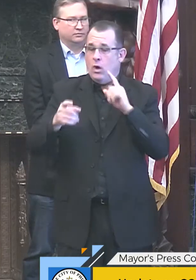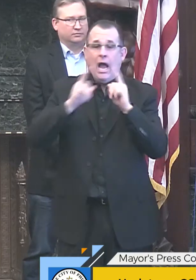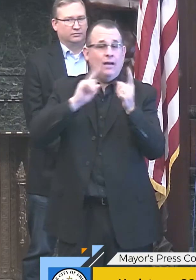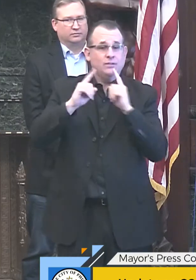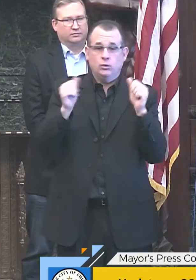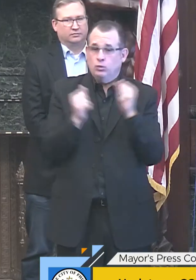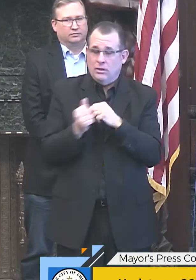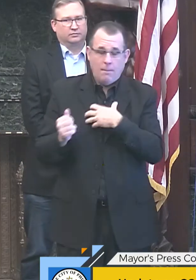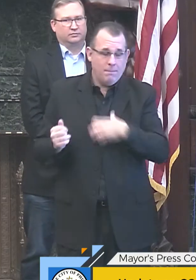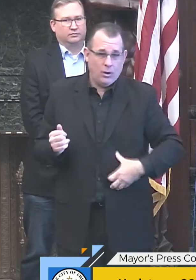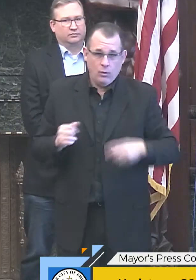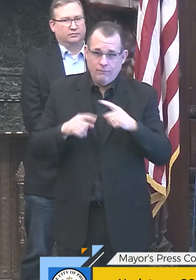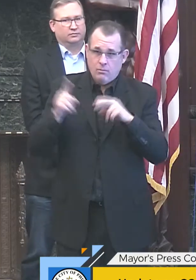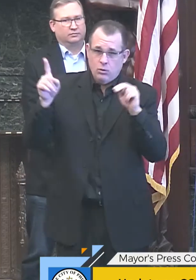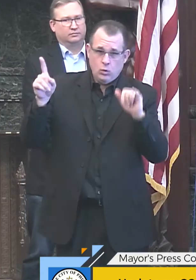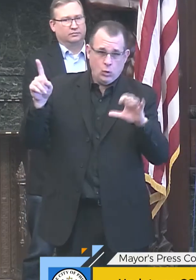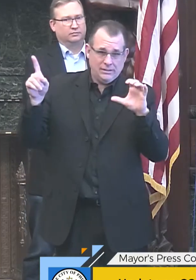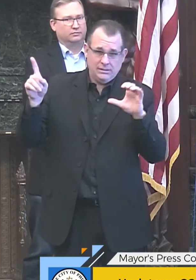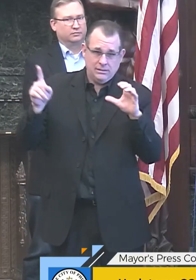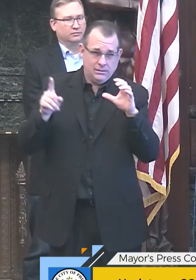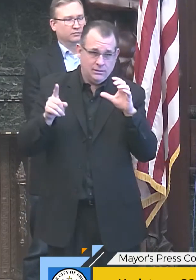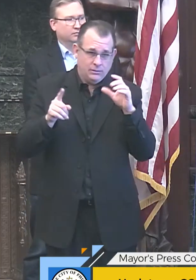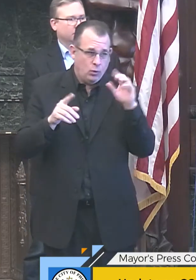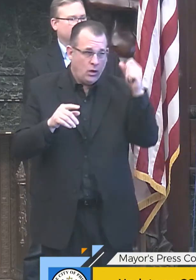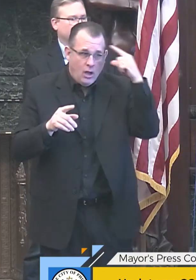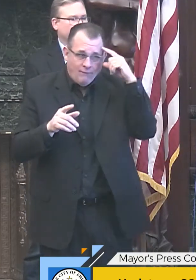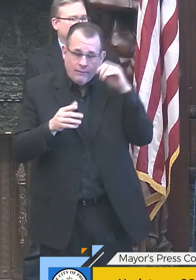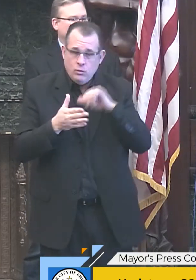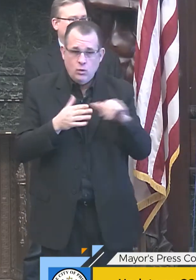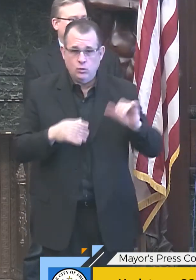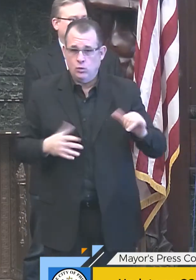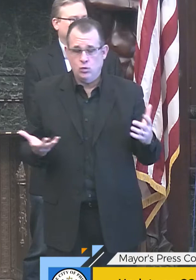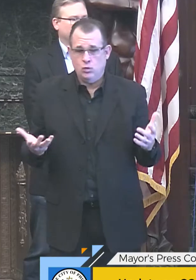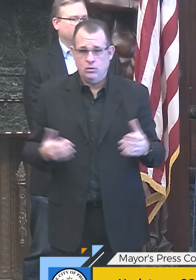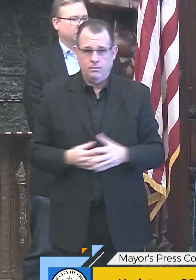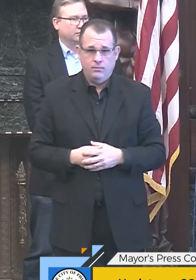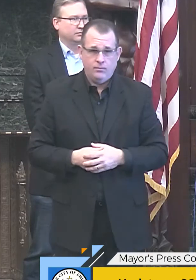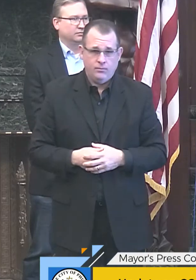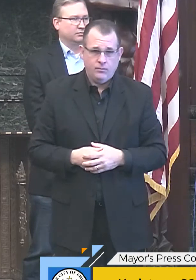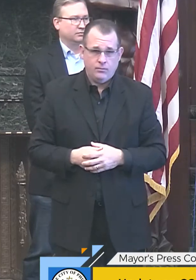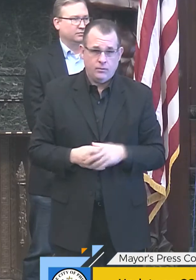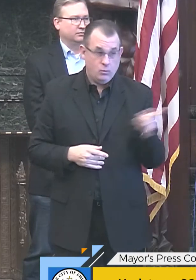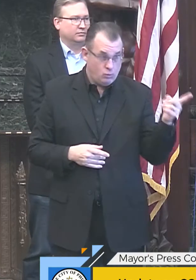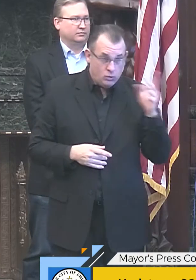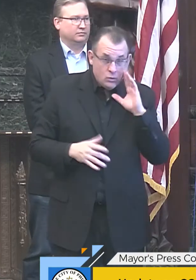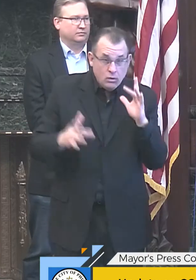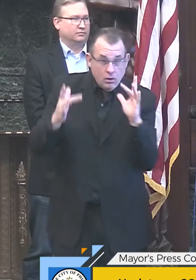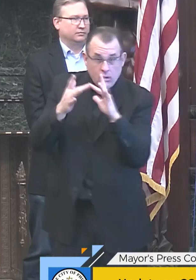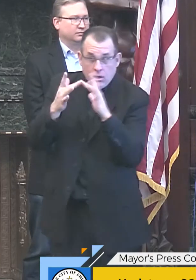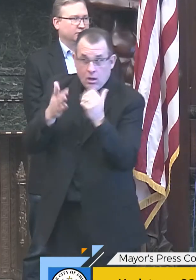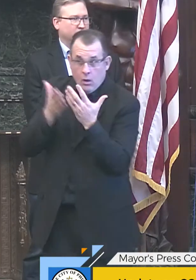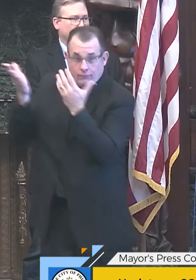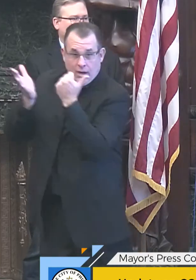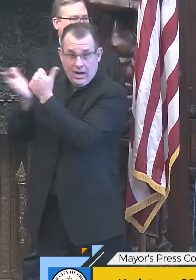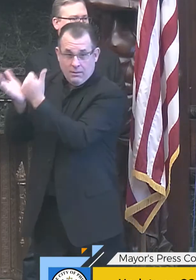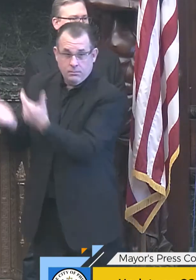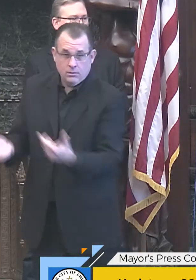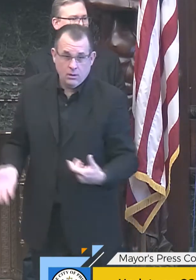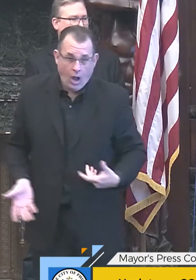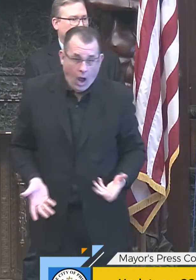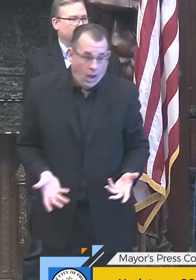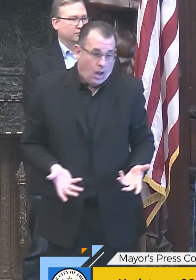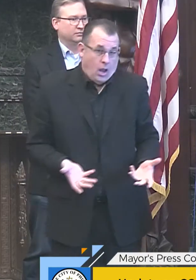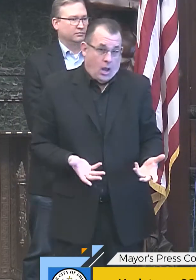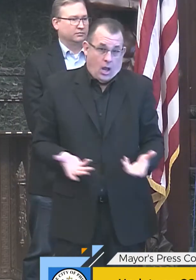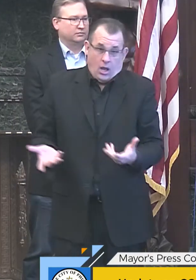with Governor Cuomo about any New York patients. Do you plan to reach out to offer any help? No, I'm not at this time.